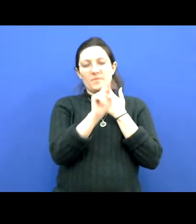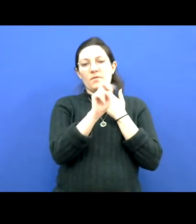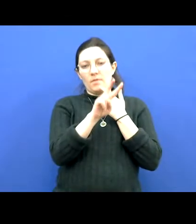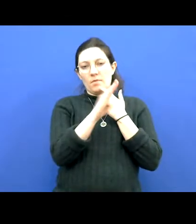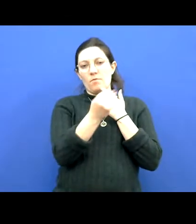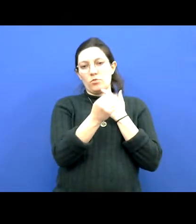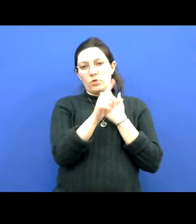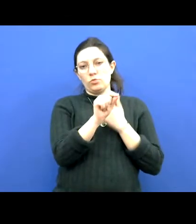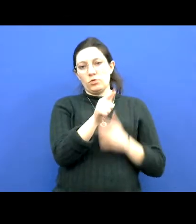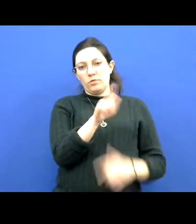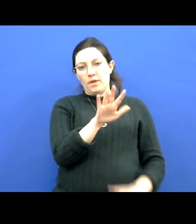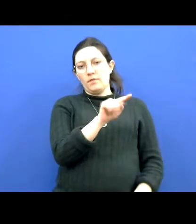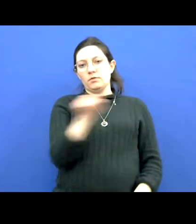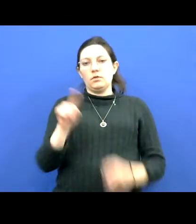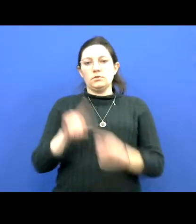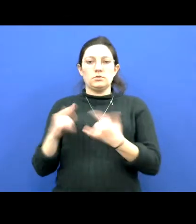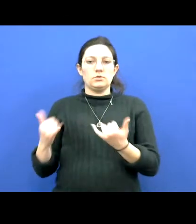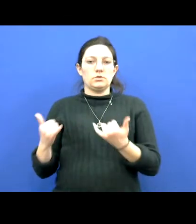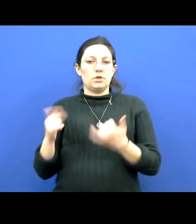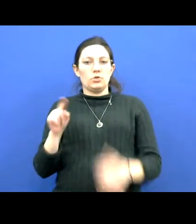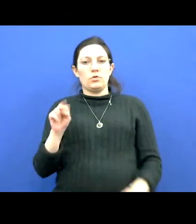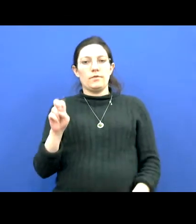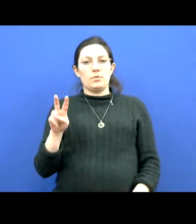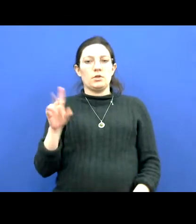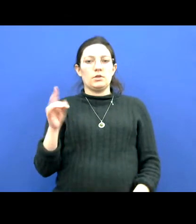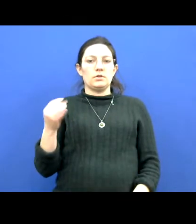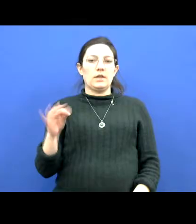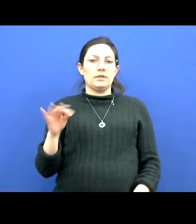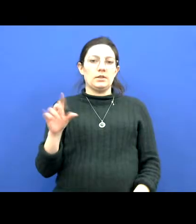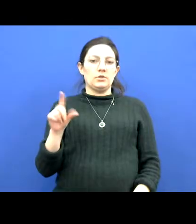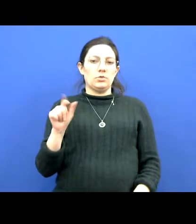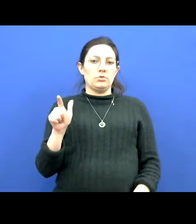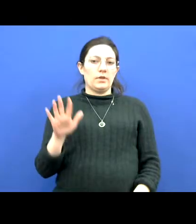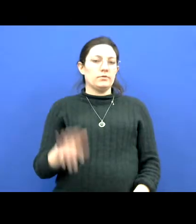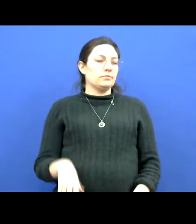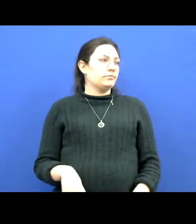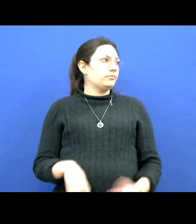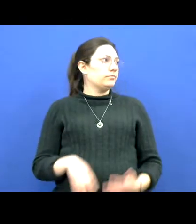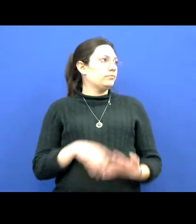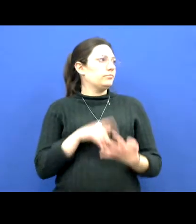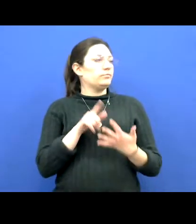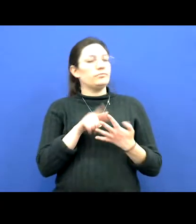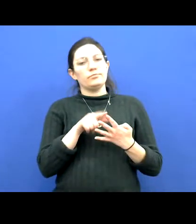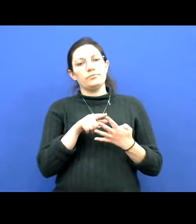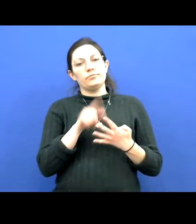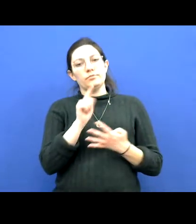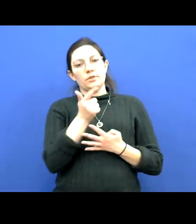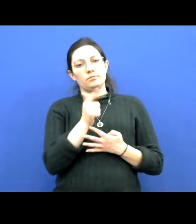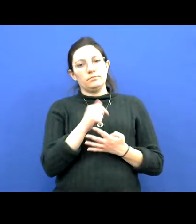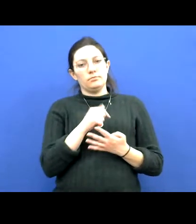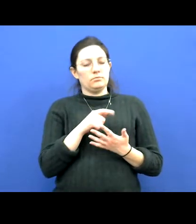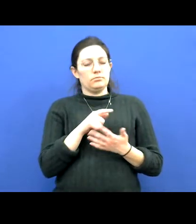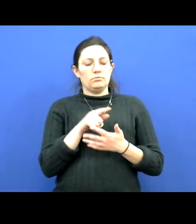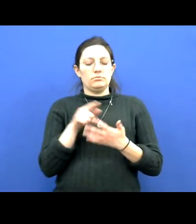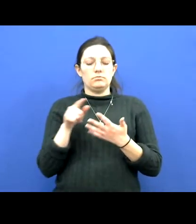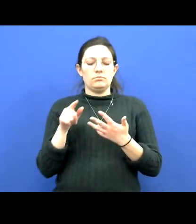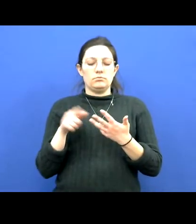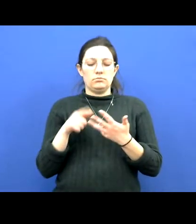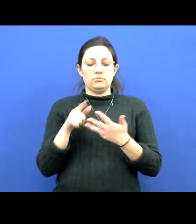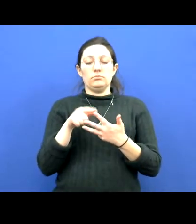2025 through today, November 19th, 2025. Second. And I'll note